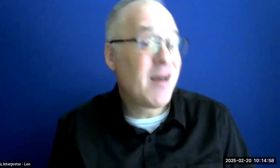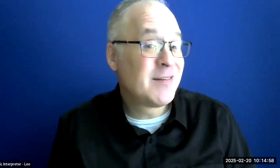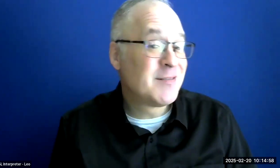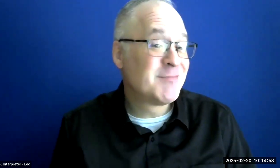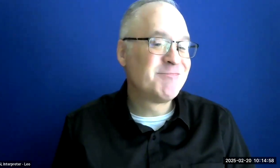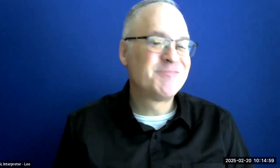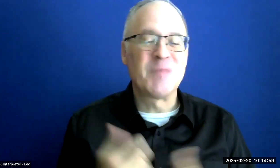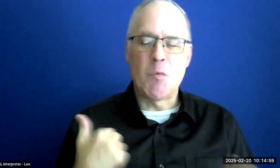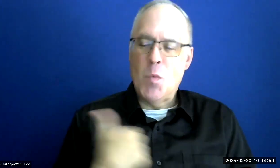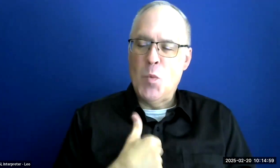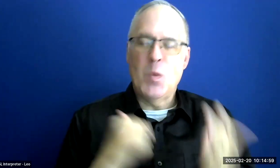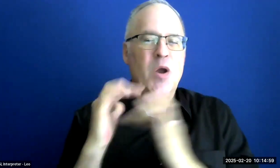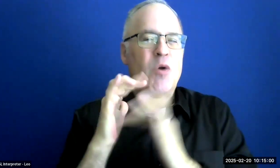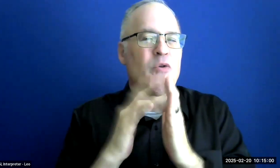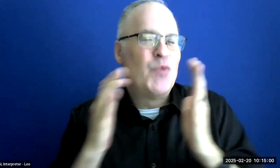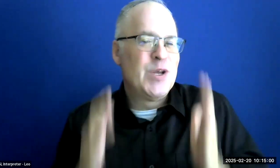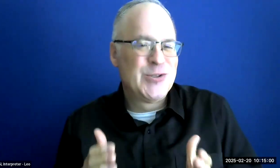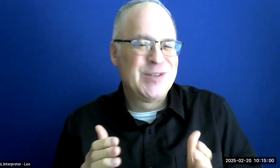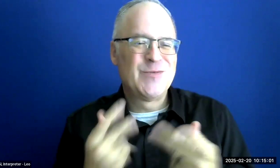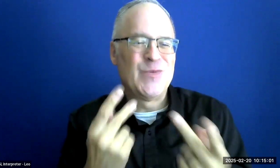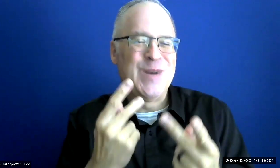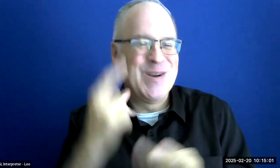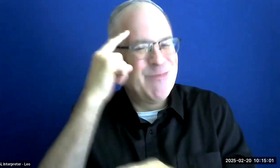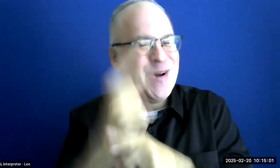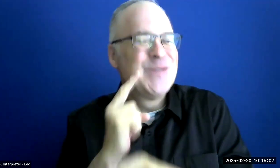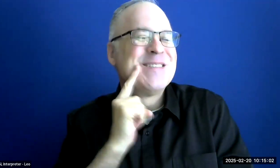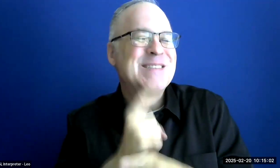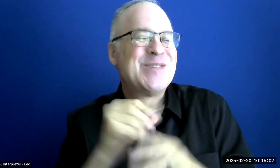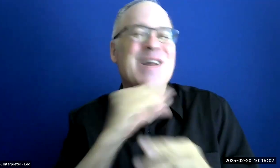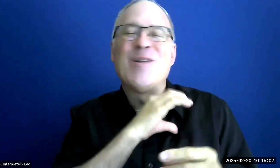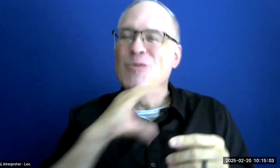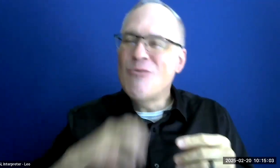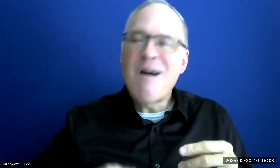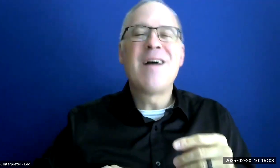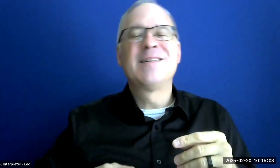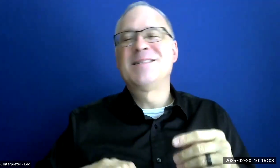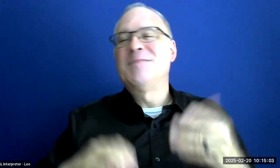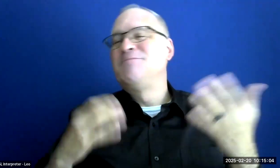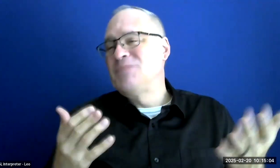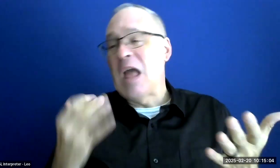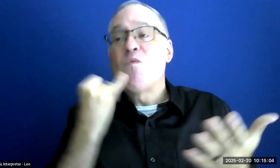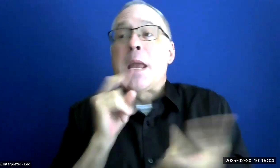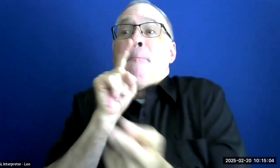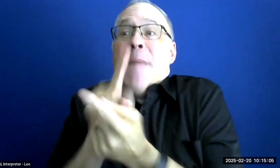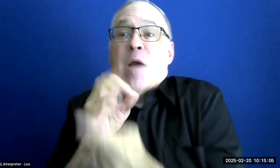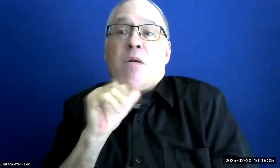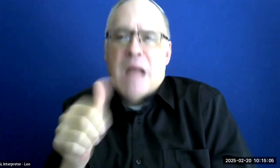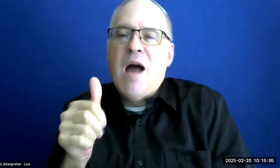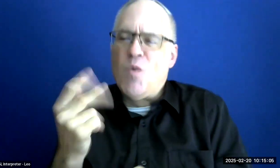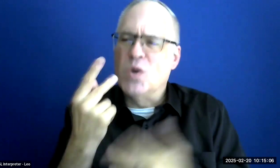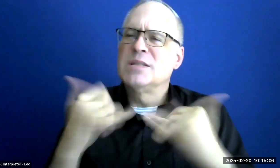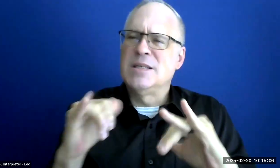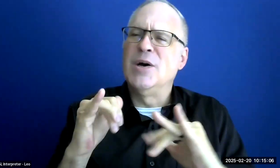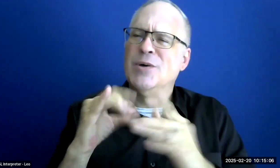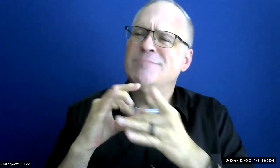Christians, we believe that we are sisters and brothers in Christ, whether or not we have ever met. This is a spiritual